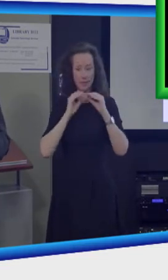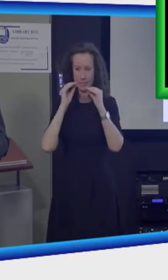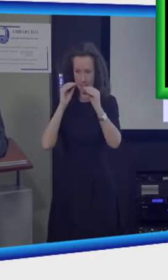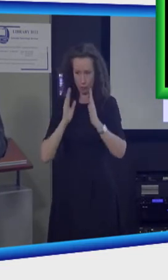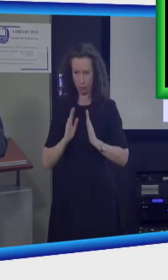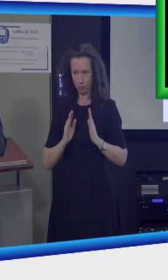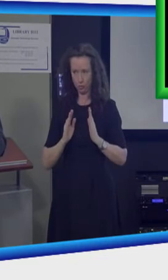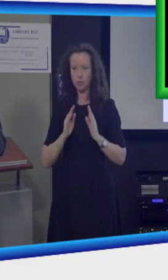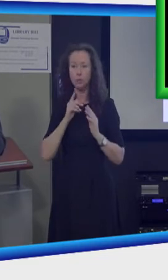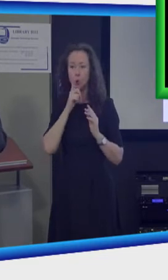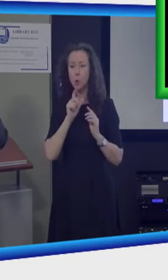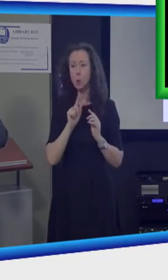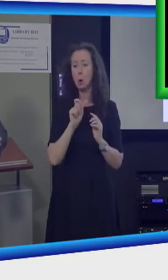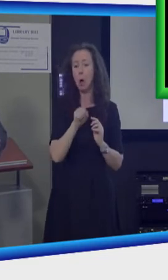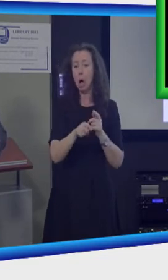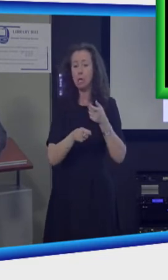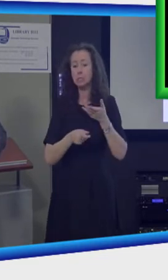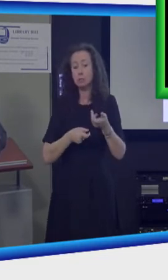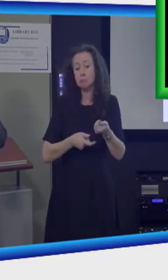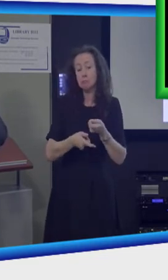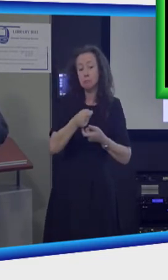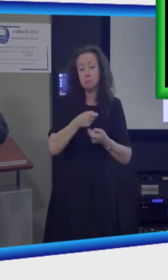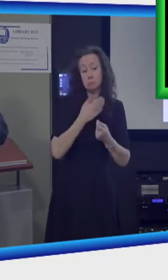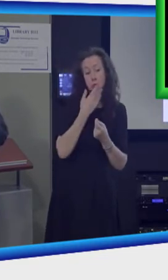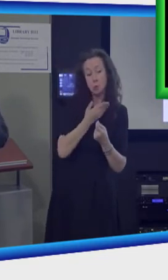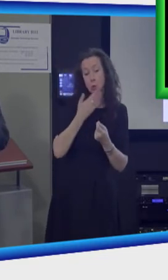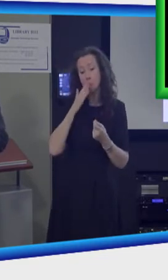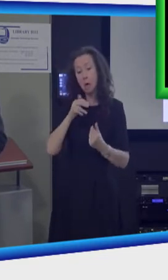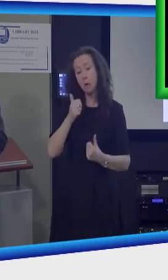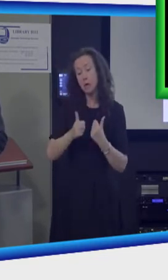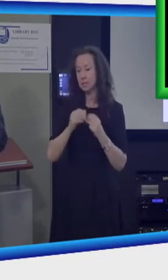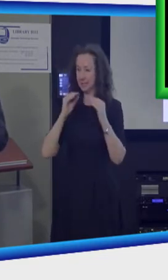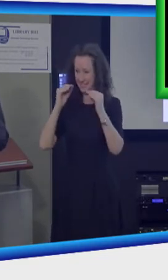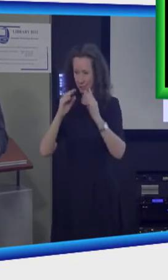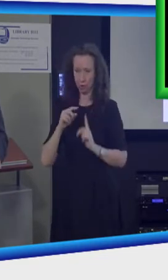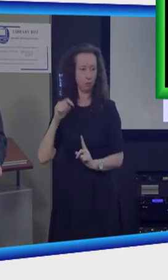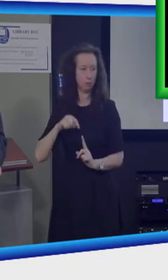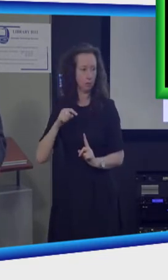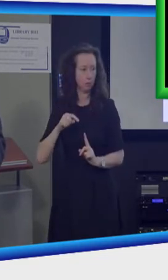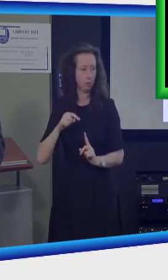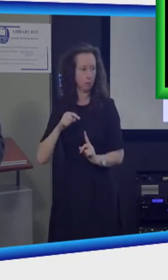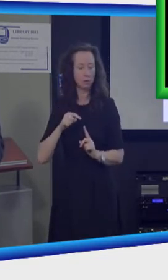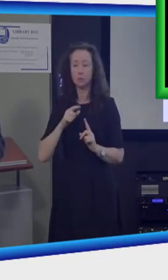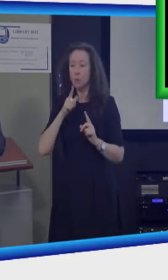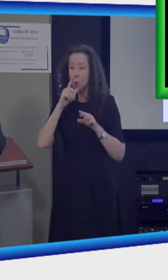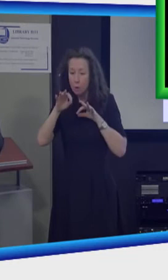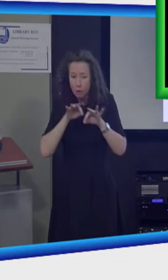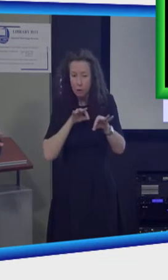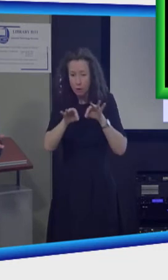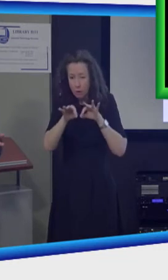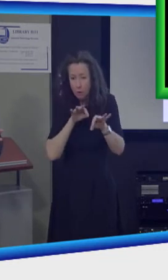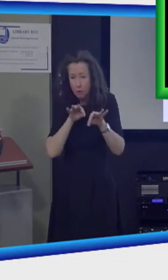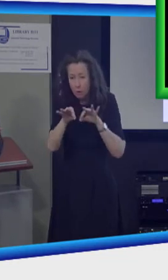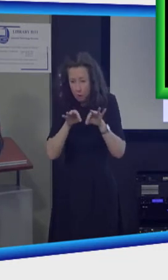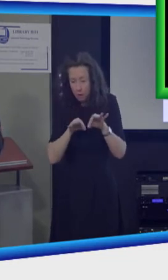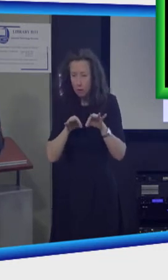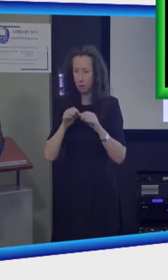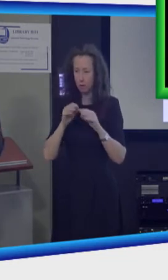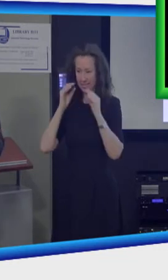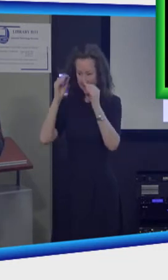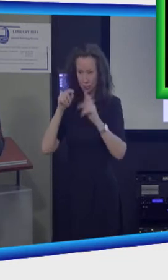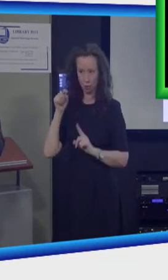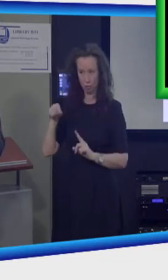asks the probe questions, is this a good experiment or is it not a good experiment? The teacher gives an explanation, this is actually kind of a